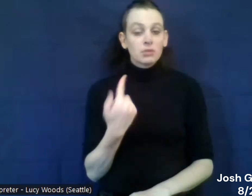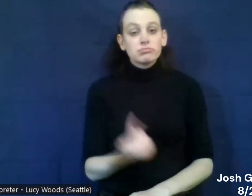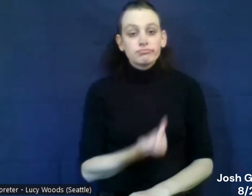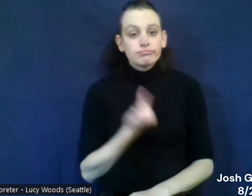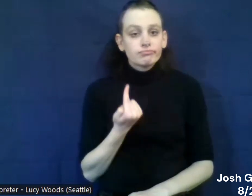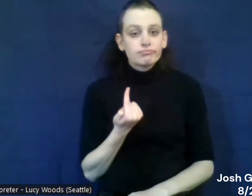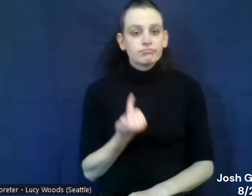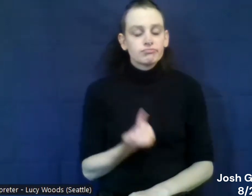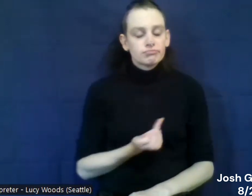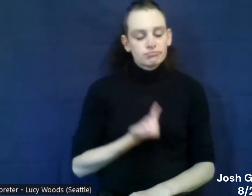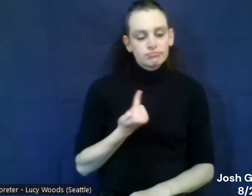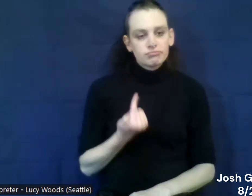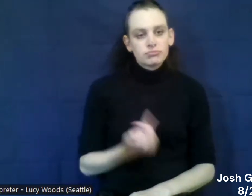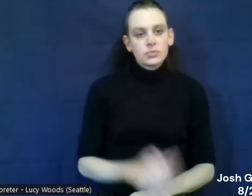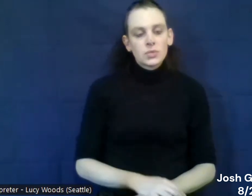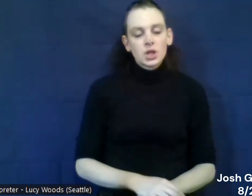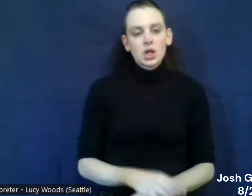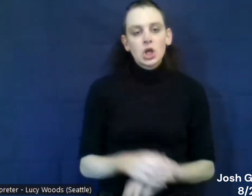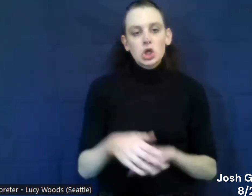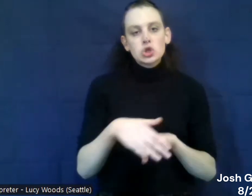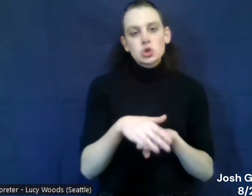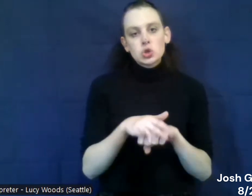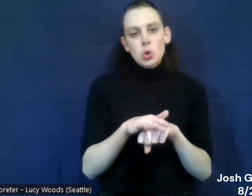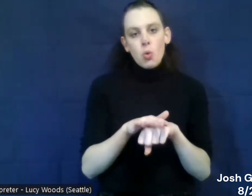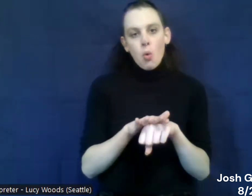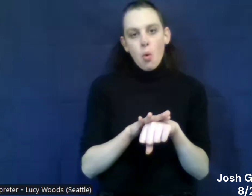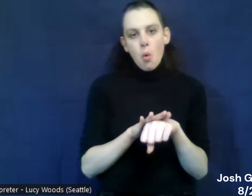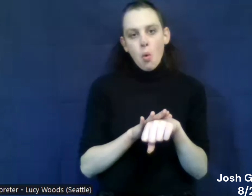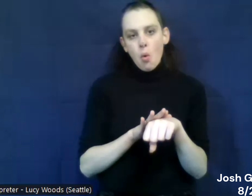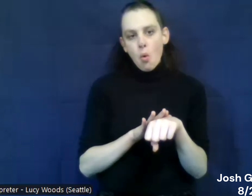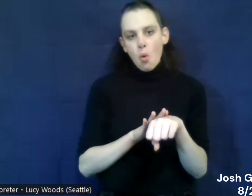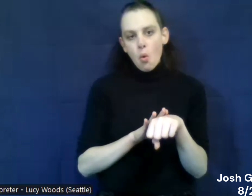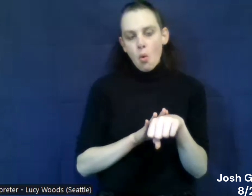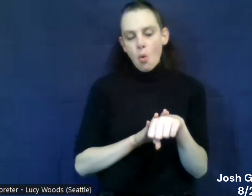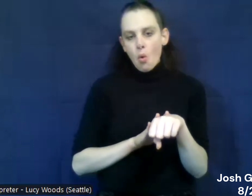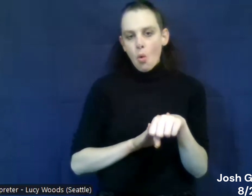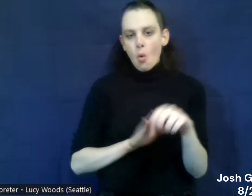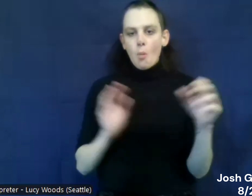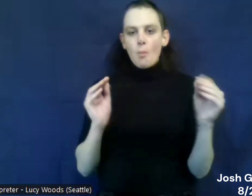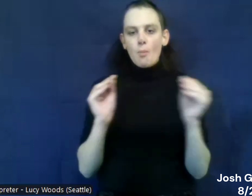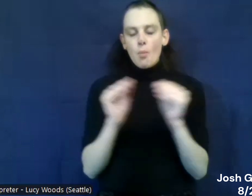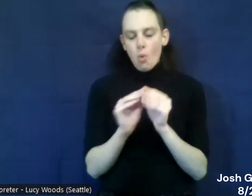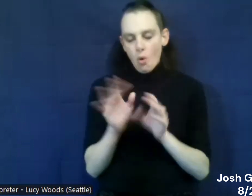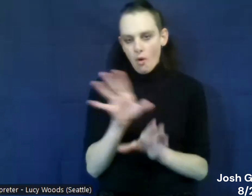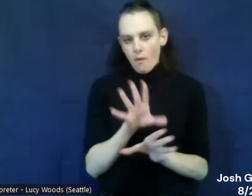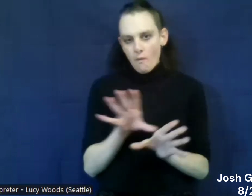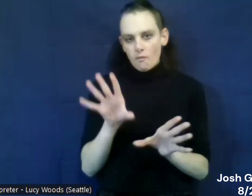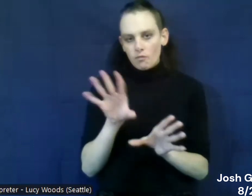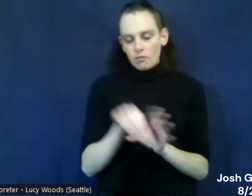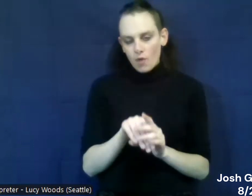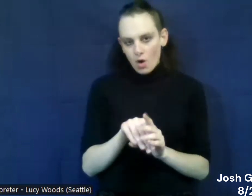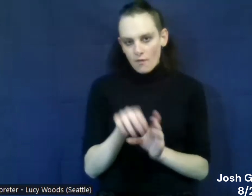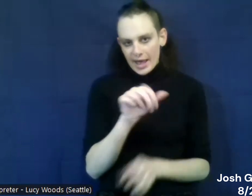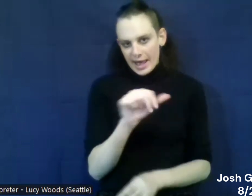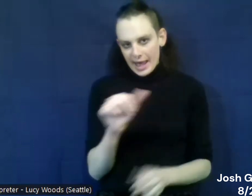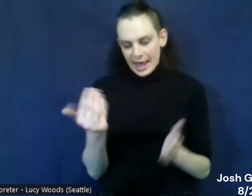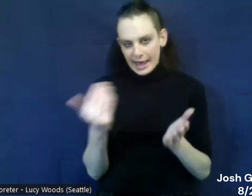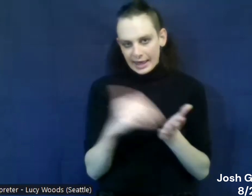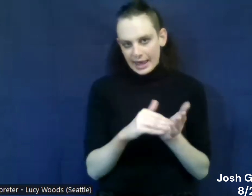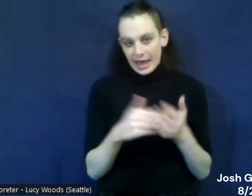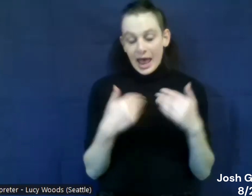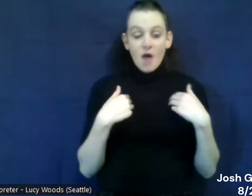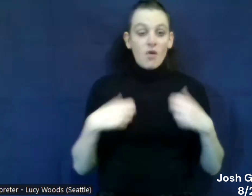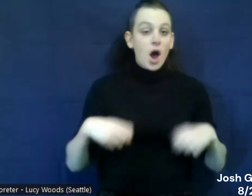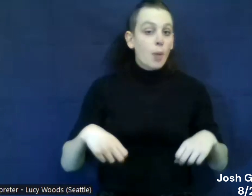was slowly making my way back out, whether I realized it or not. And an opportunity came up where there was a